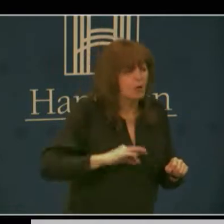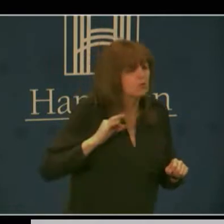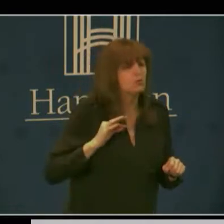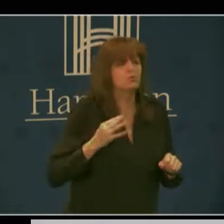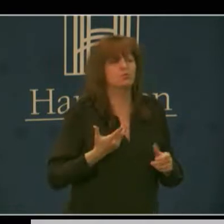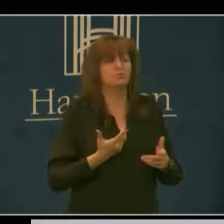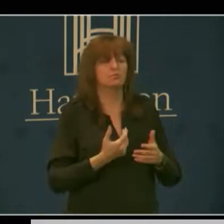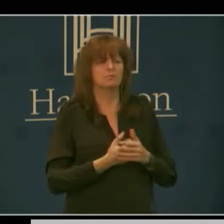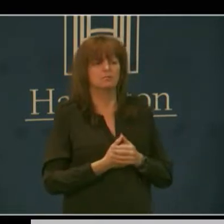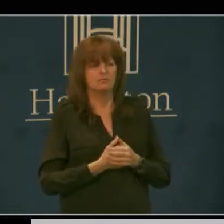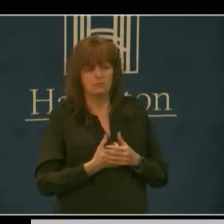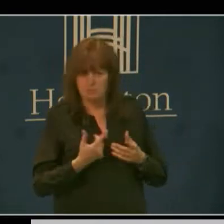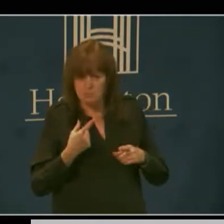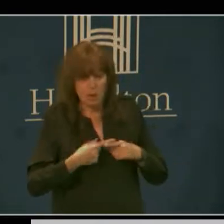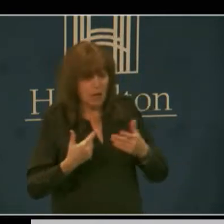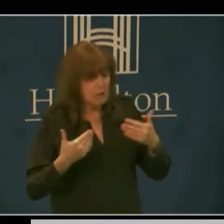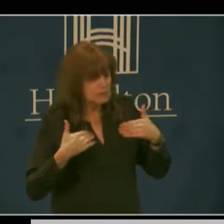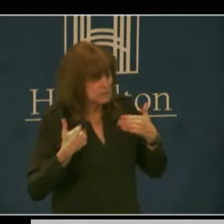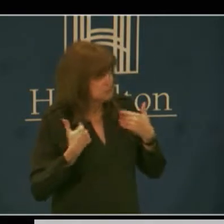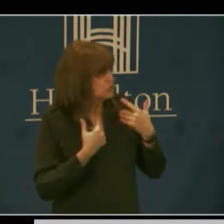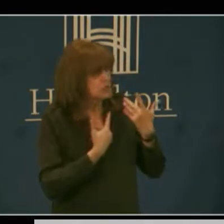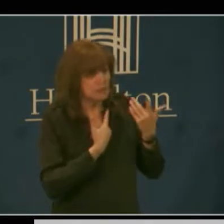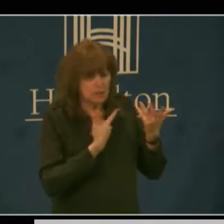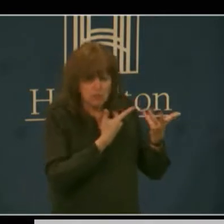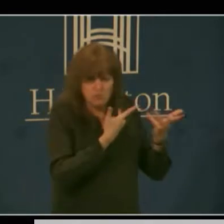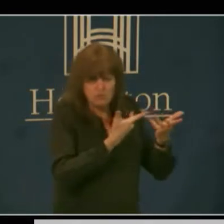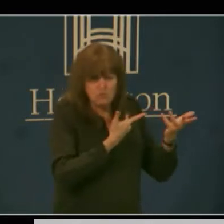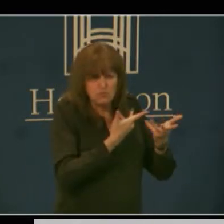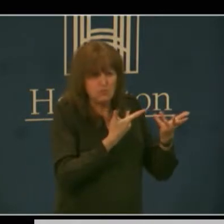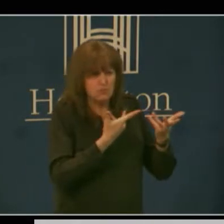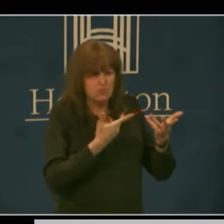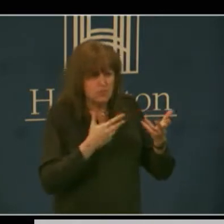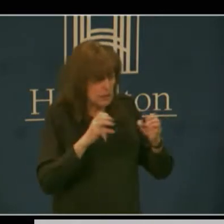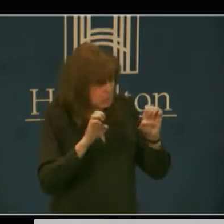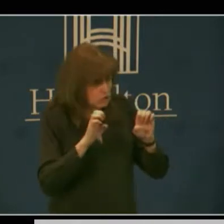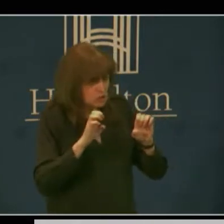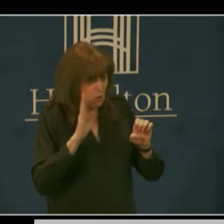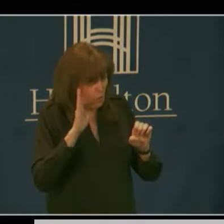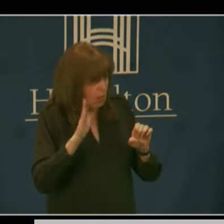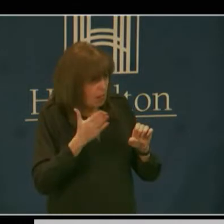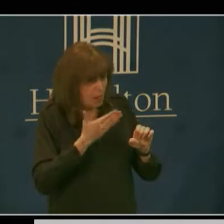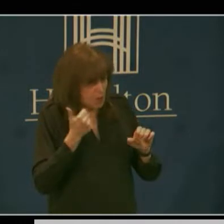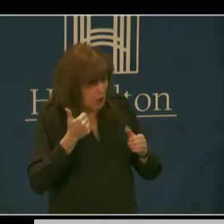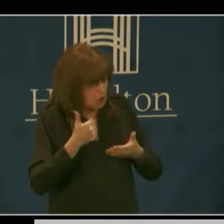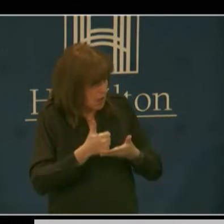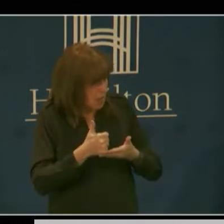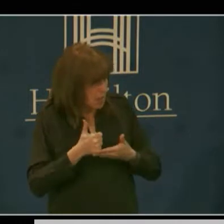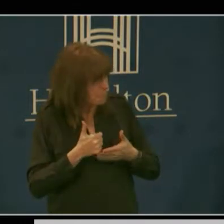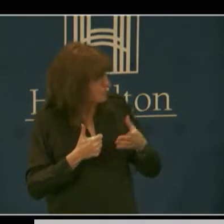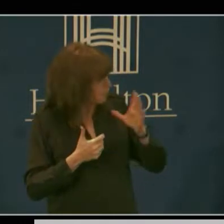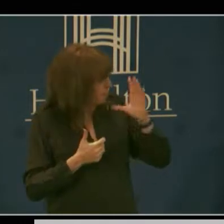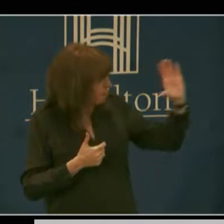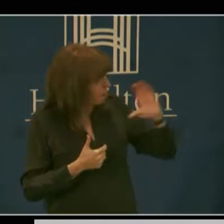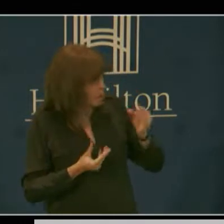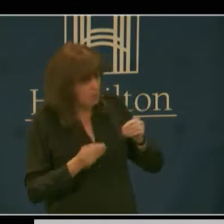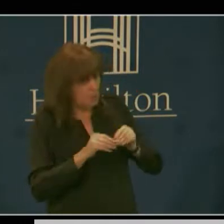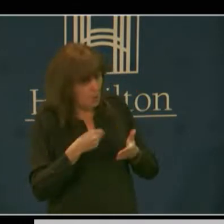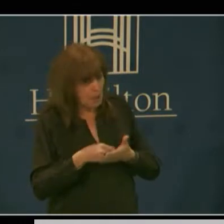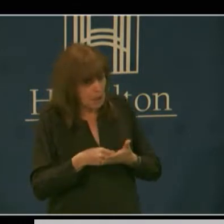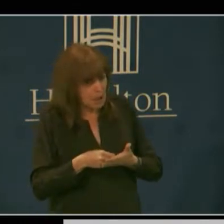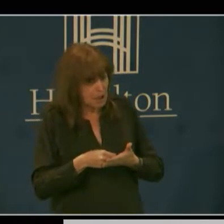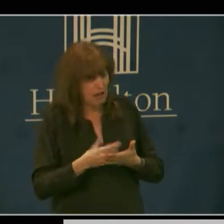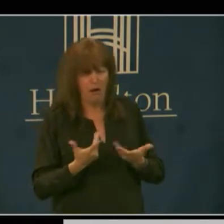for any municipality to declare a state of emergency? And the answer is a plain, flat no. All municipalities, all